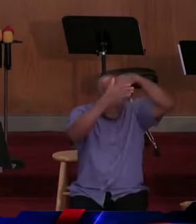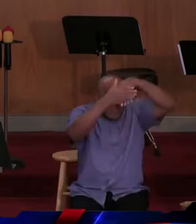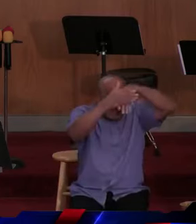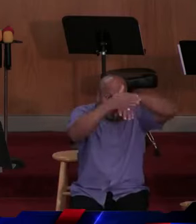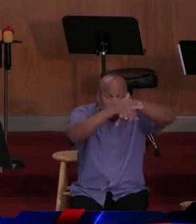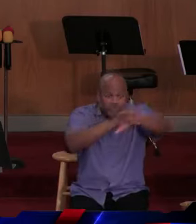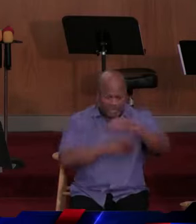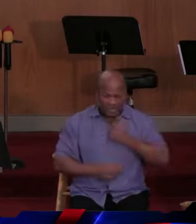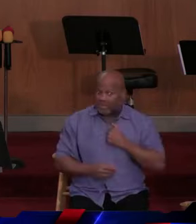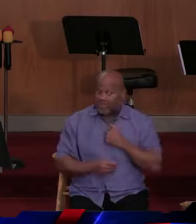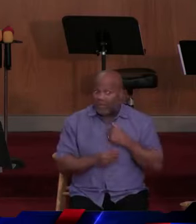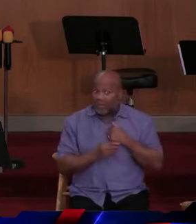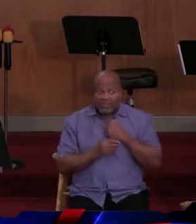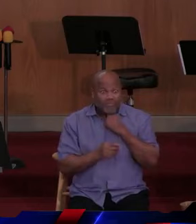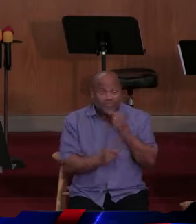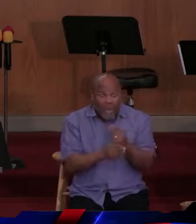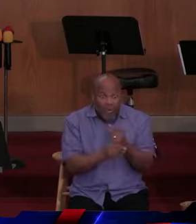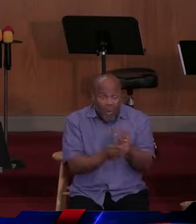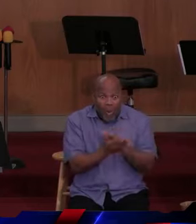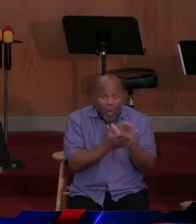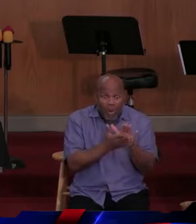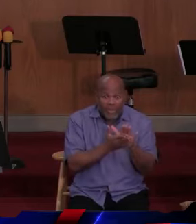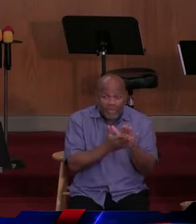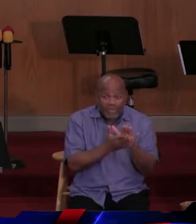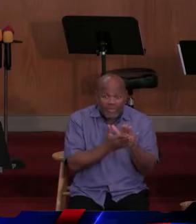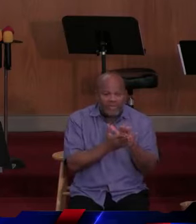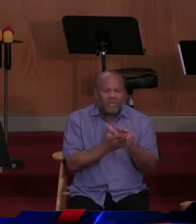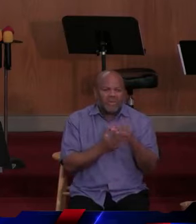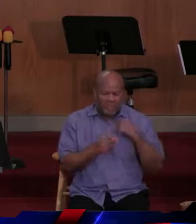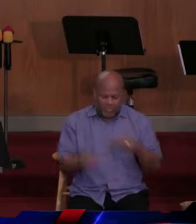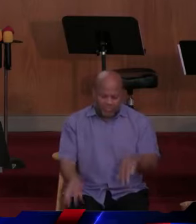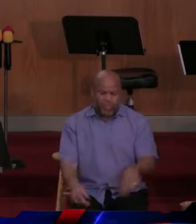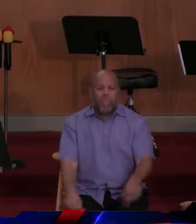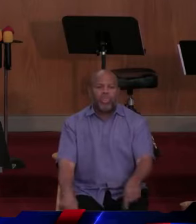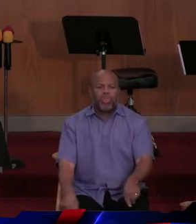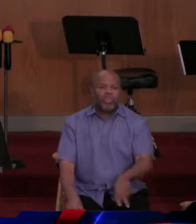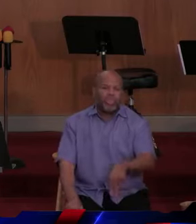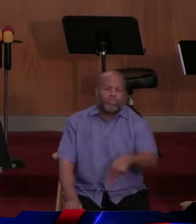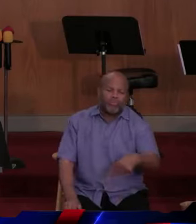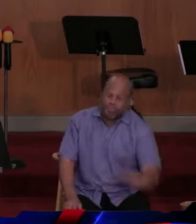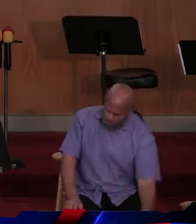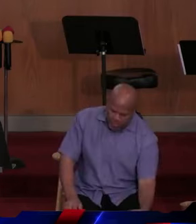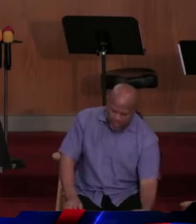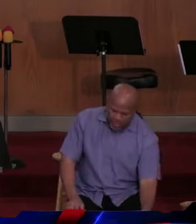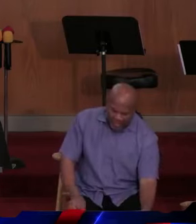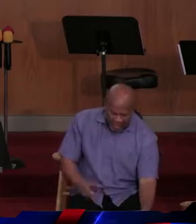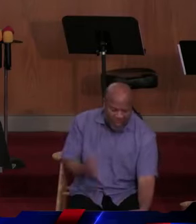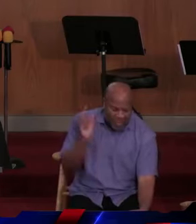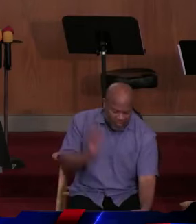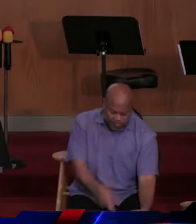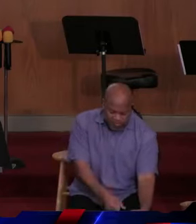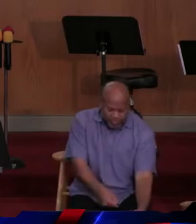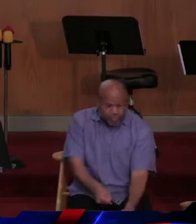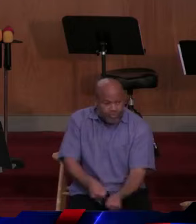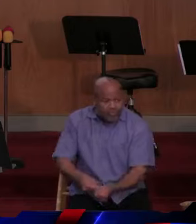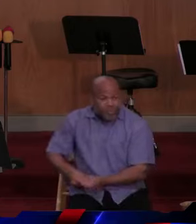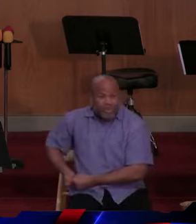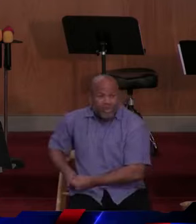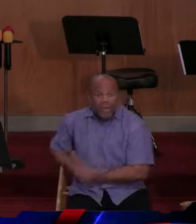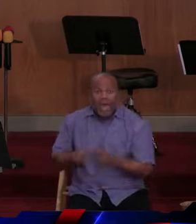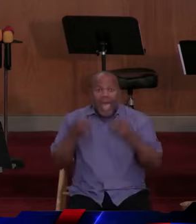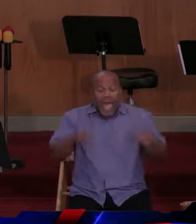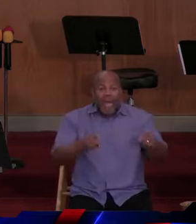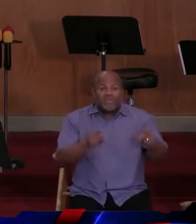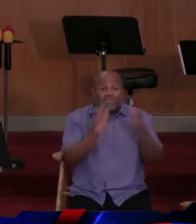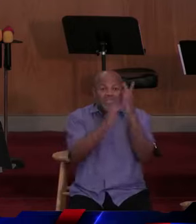he wasn't right, you'd hear the bell stop because he dropped dead. But when Jesus died, the veil was torn.